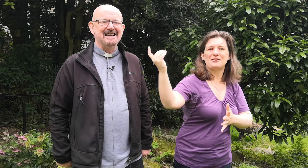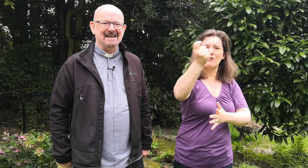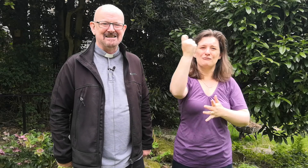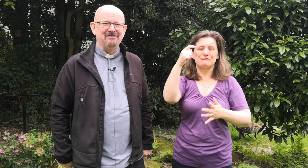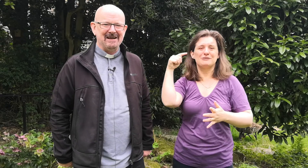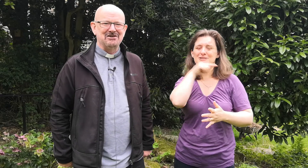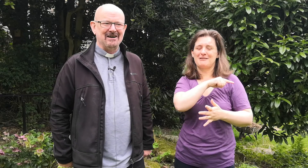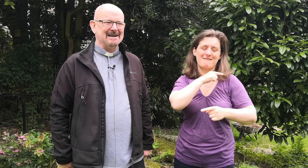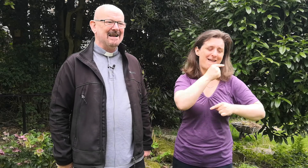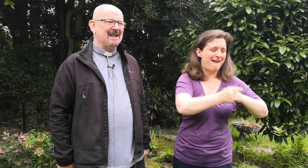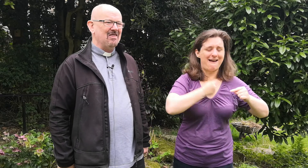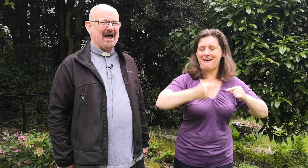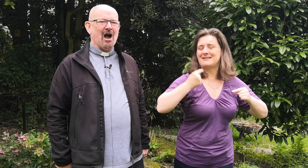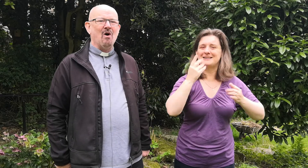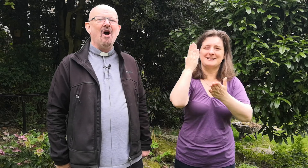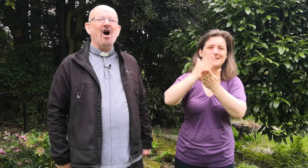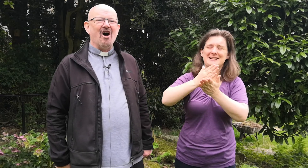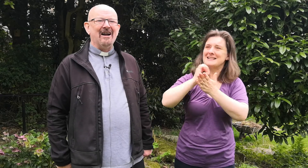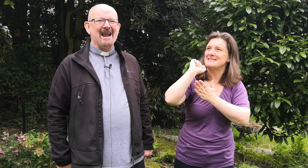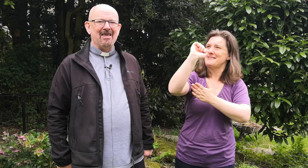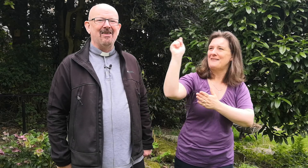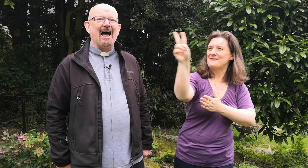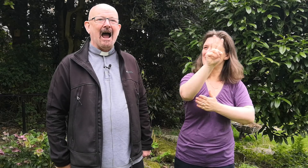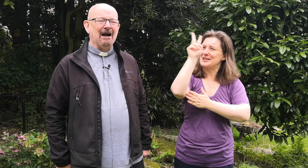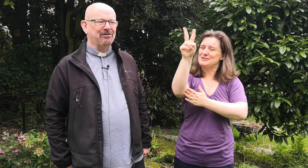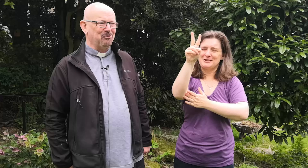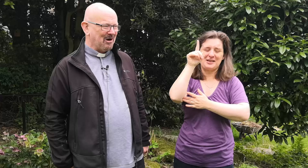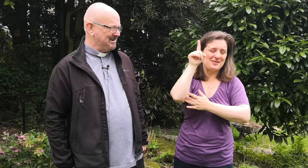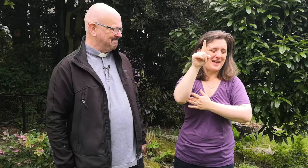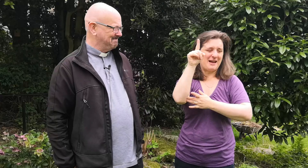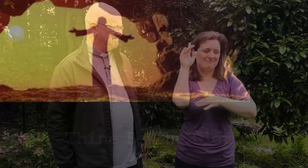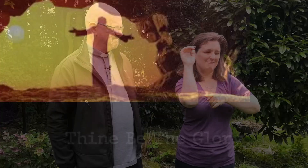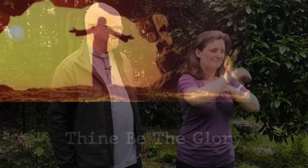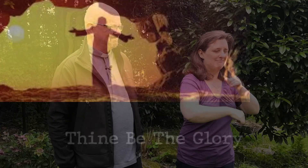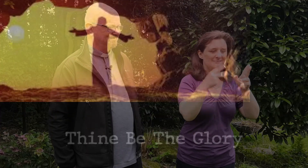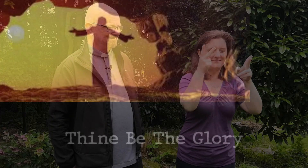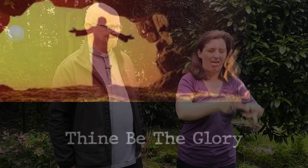Endless is the Victory Thou O'er Death Hath Won.